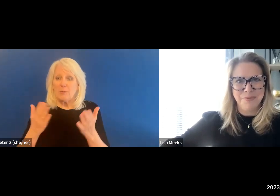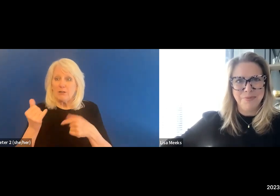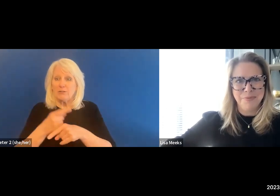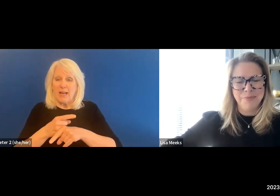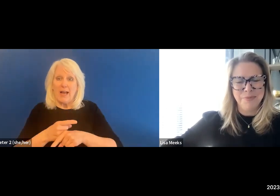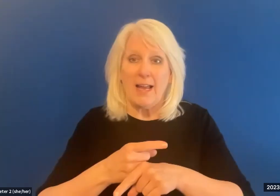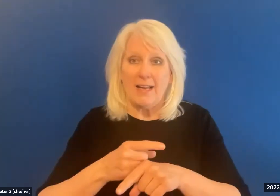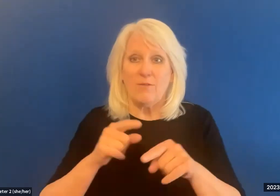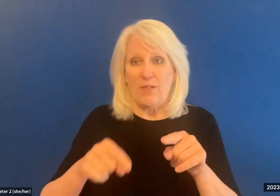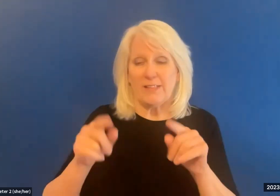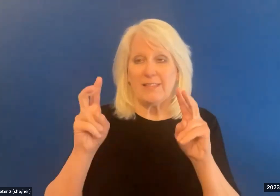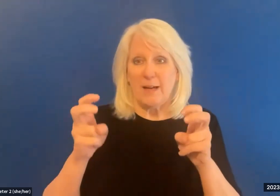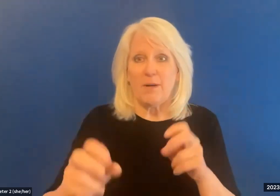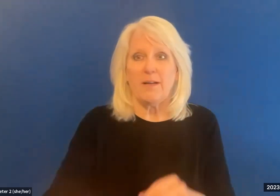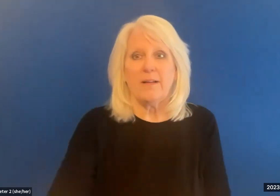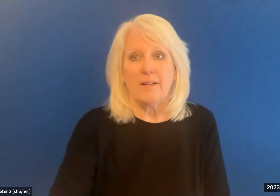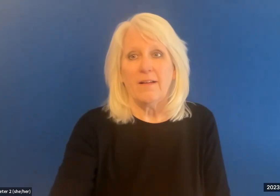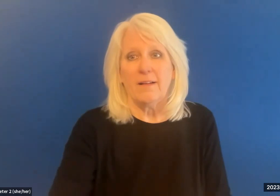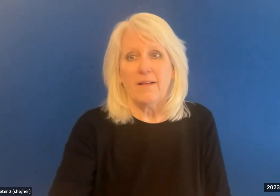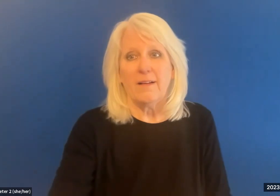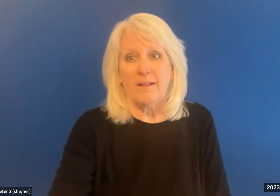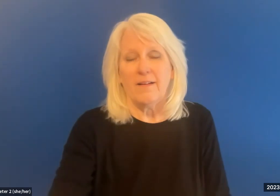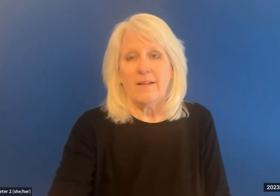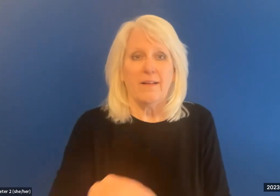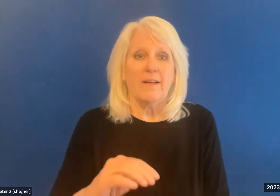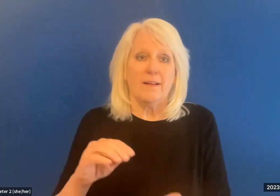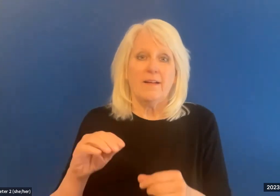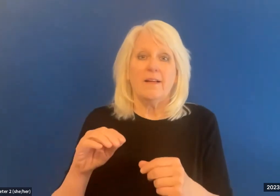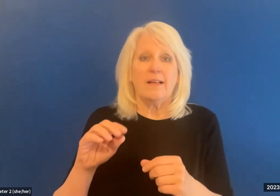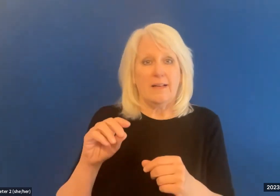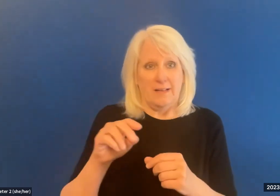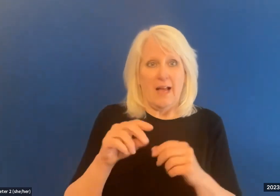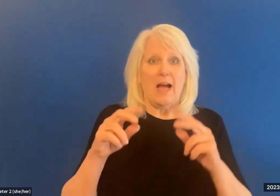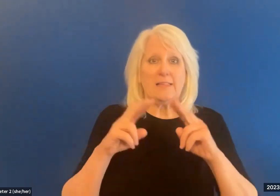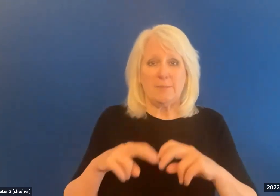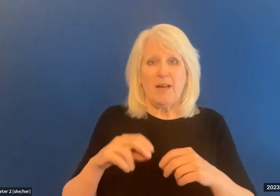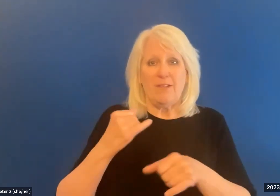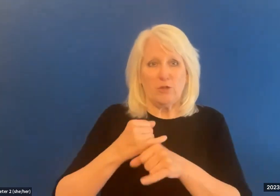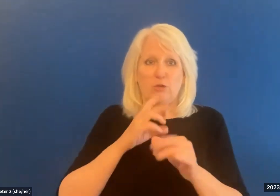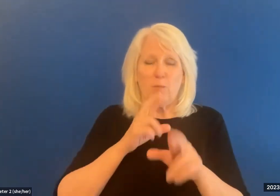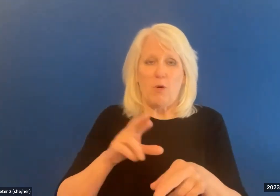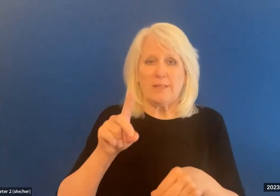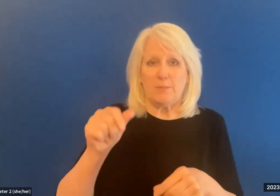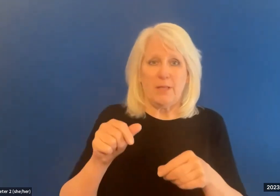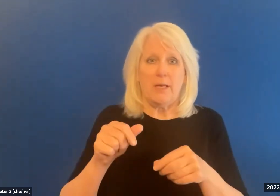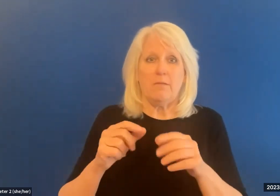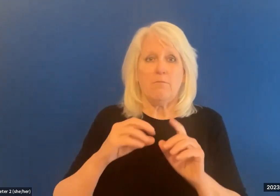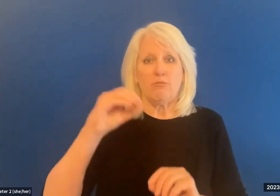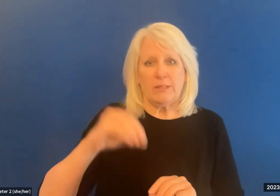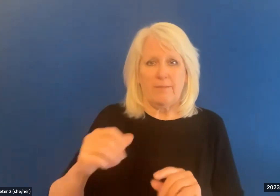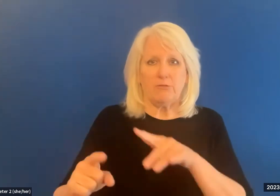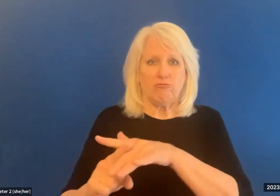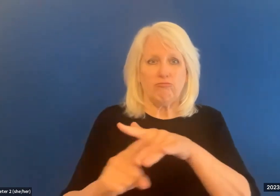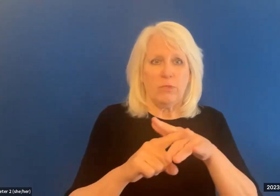topic that is assessment of institutionally reported disability prevalence and accommodation use in U.S. allopathic medical schools